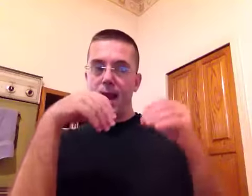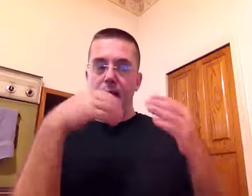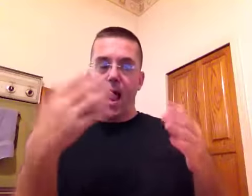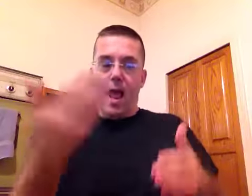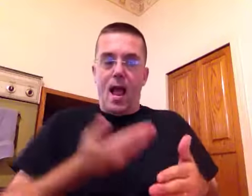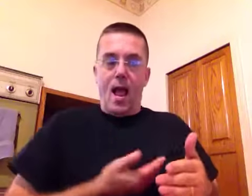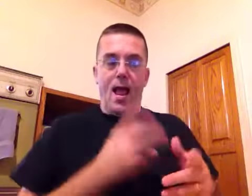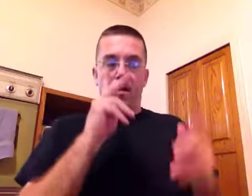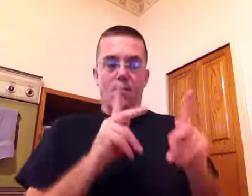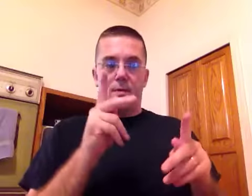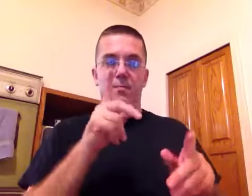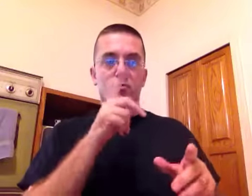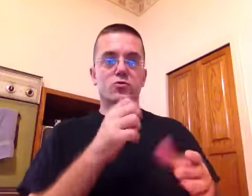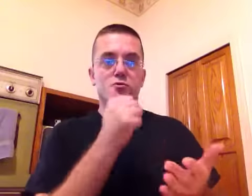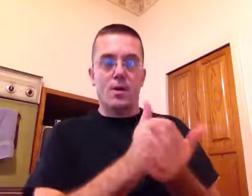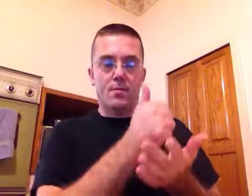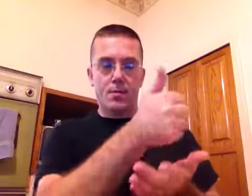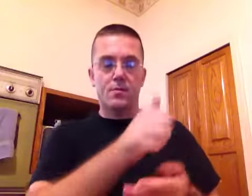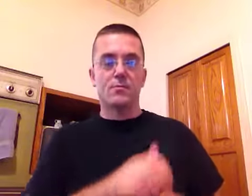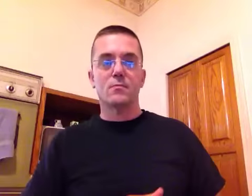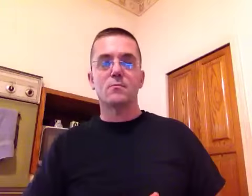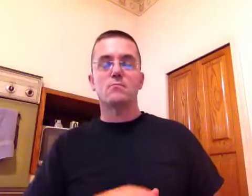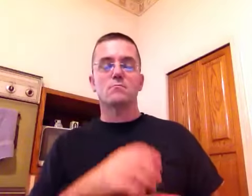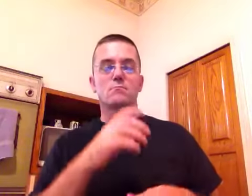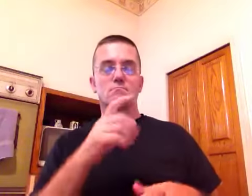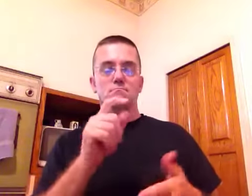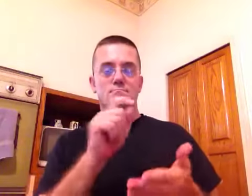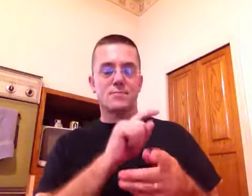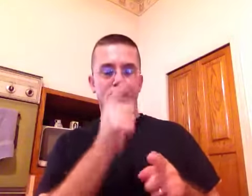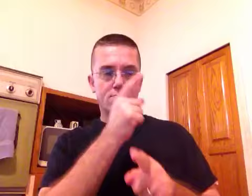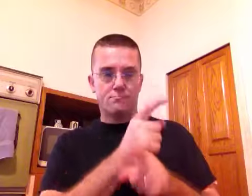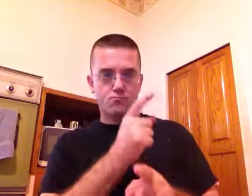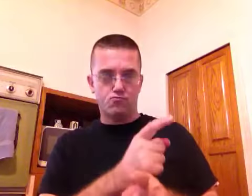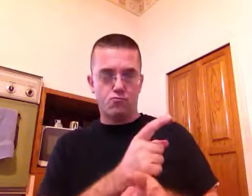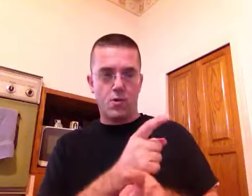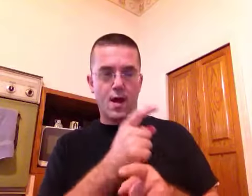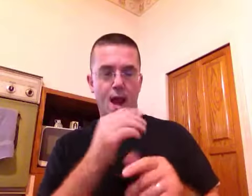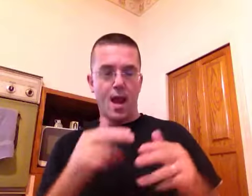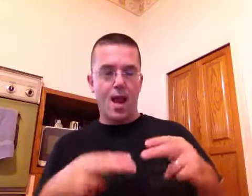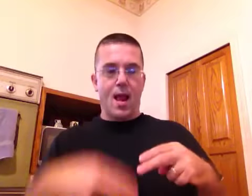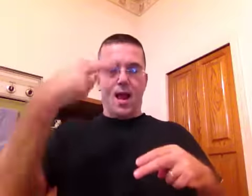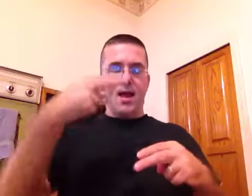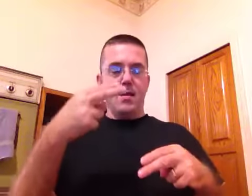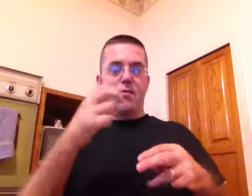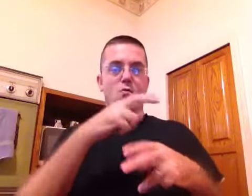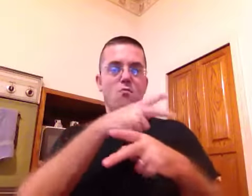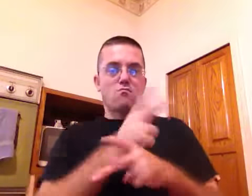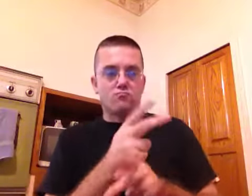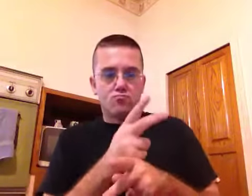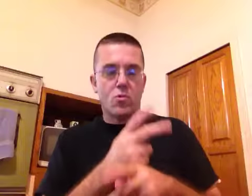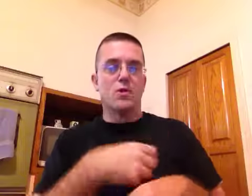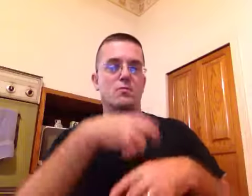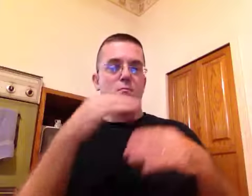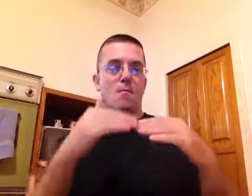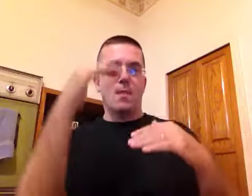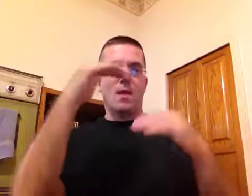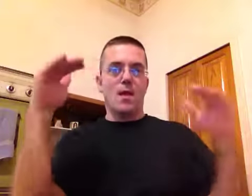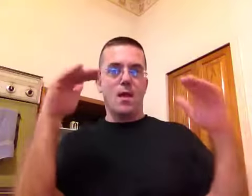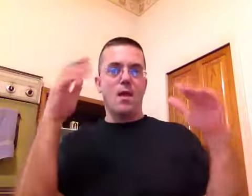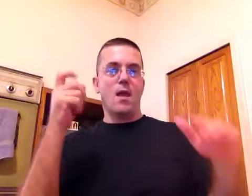volume. And, get your recipe right at a higher production level, which sometimes things change, as I understand, in the food